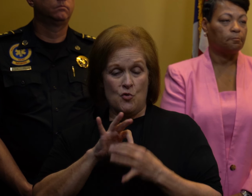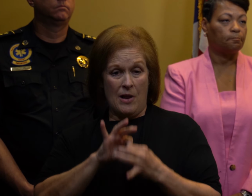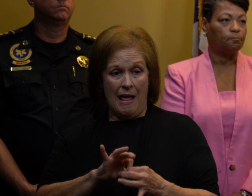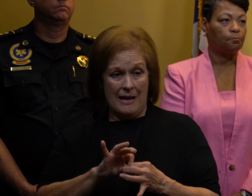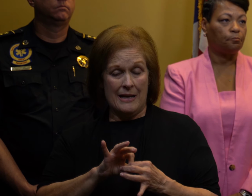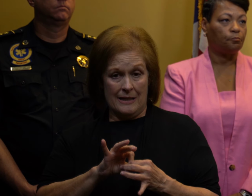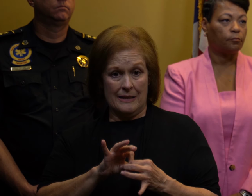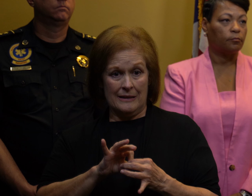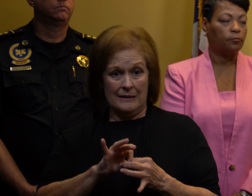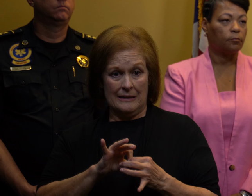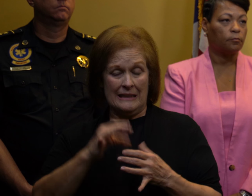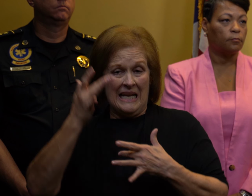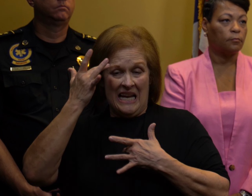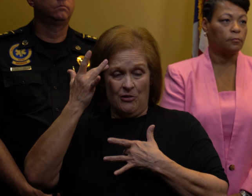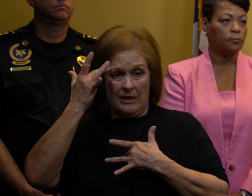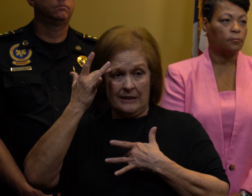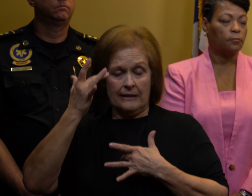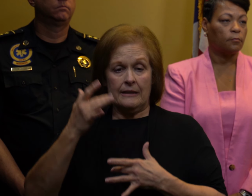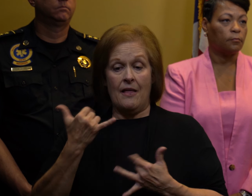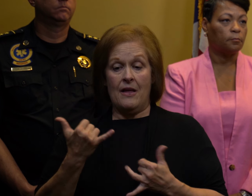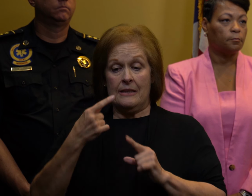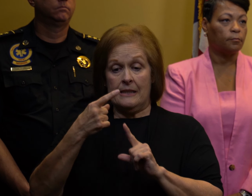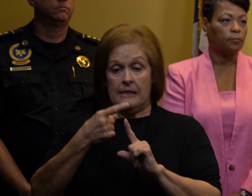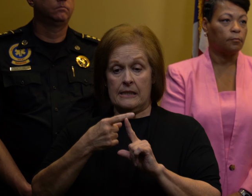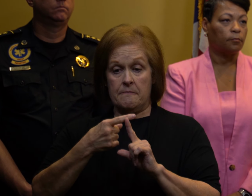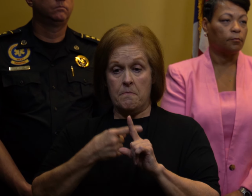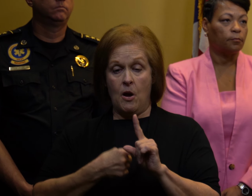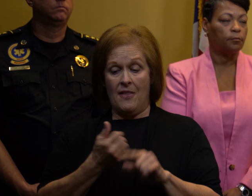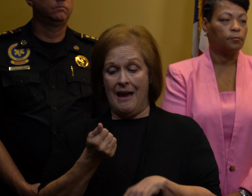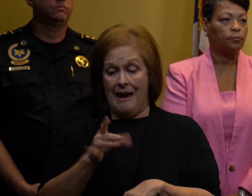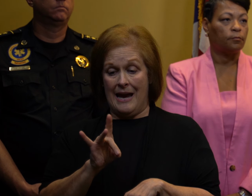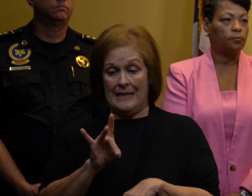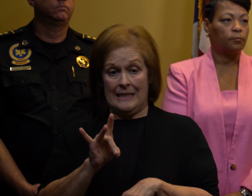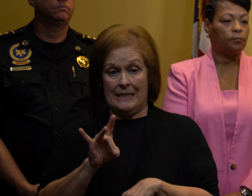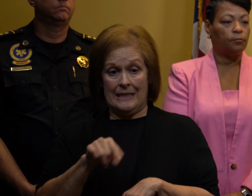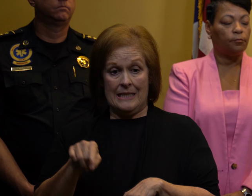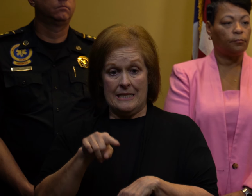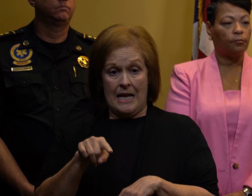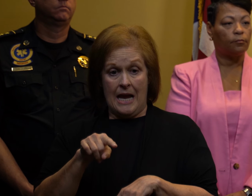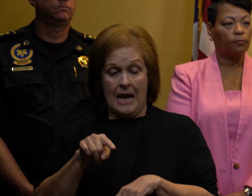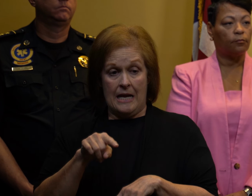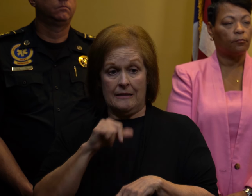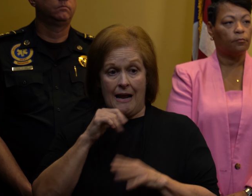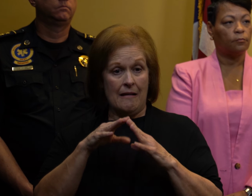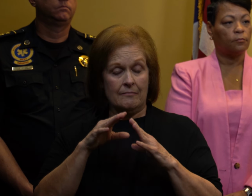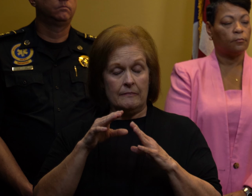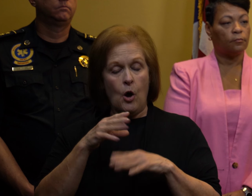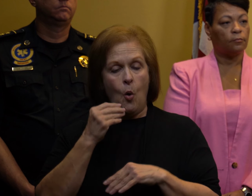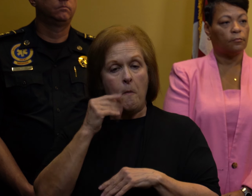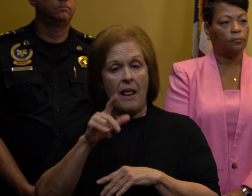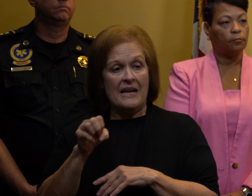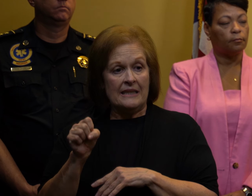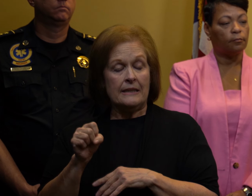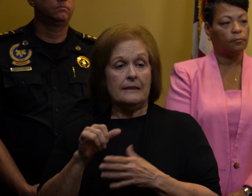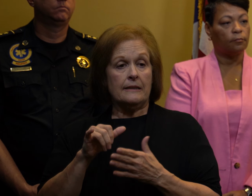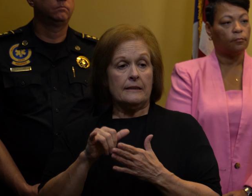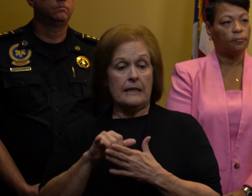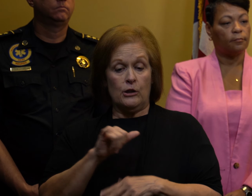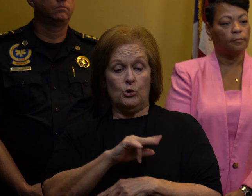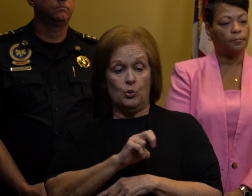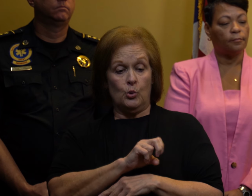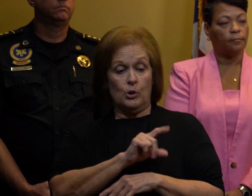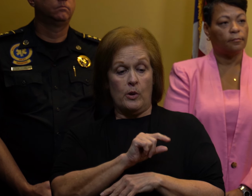least some sort of heat-related illness this month. 18 of those were unhoused or identified as unhoused, and that for June